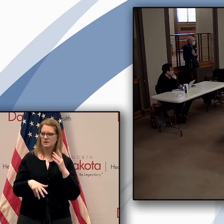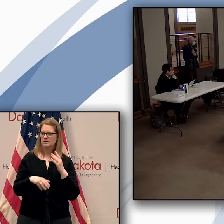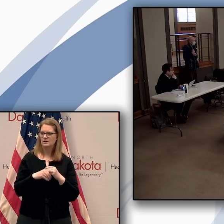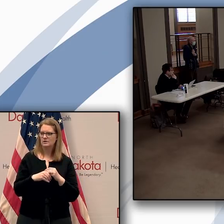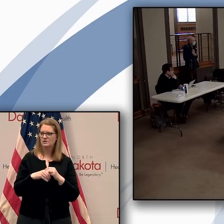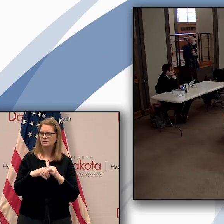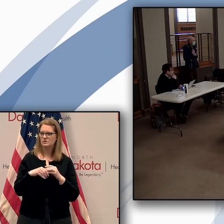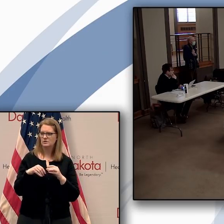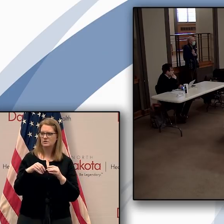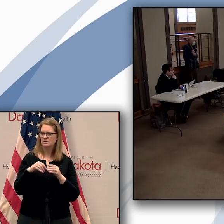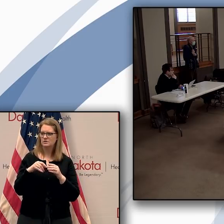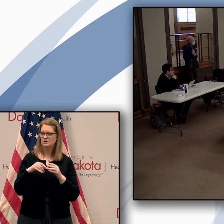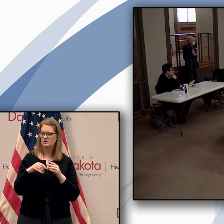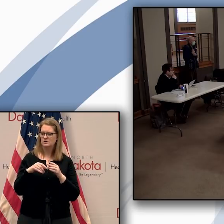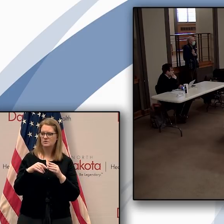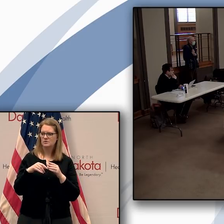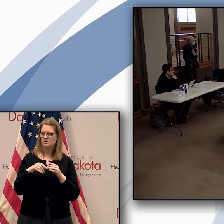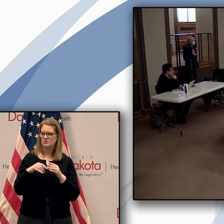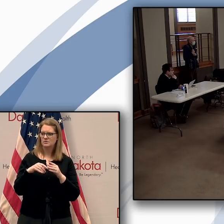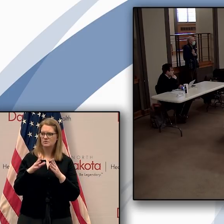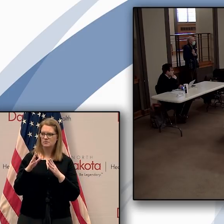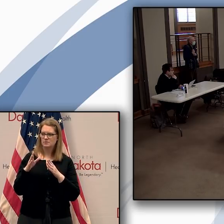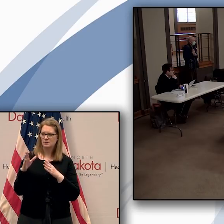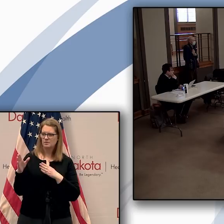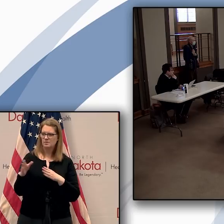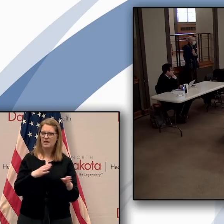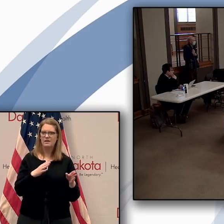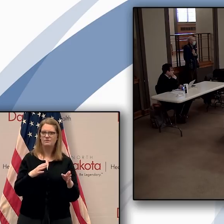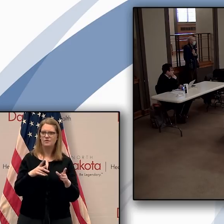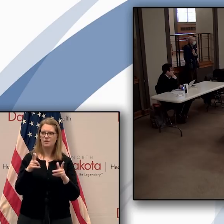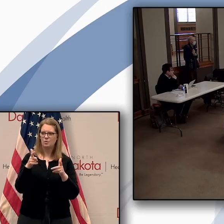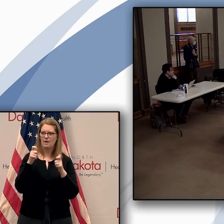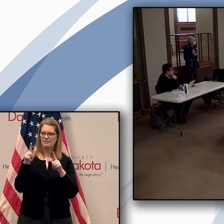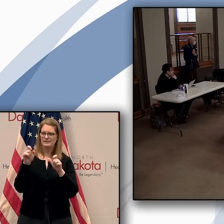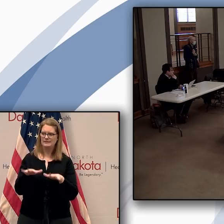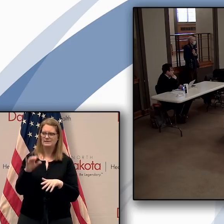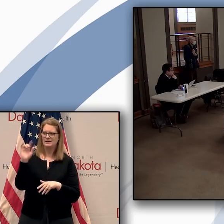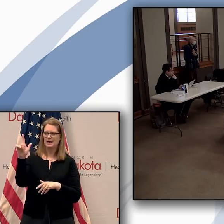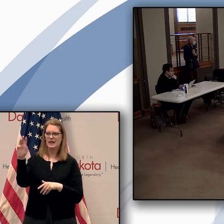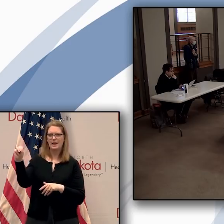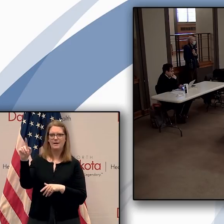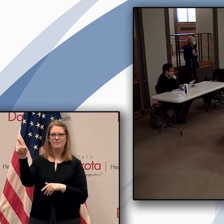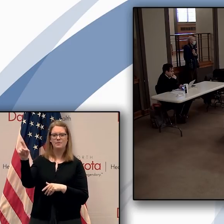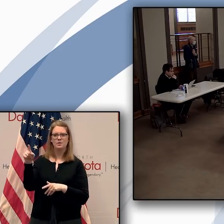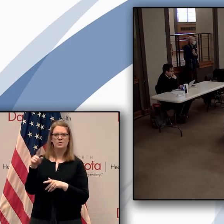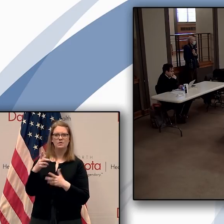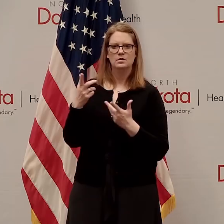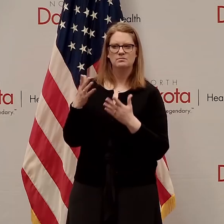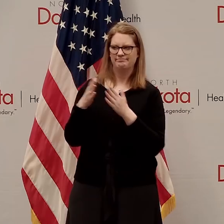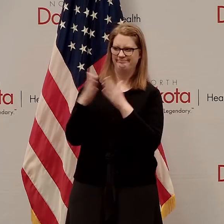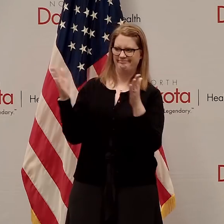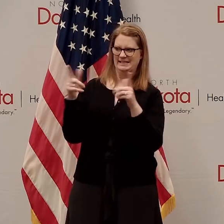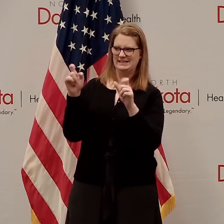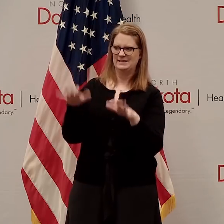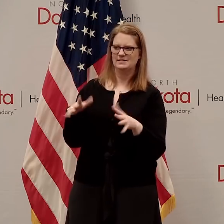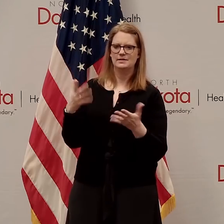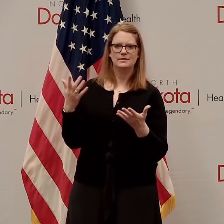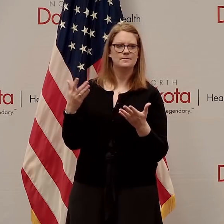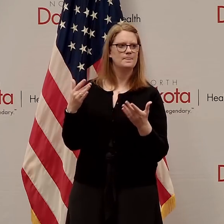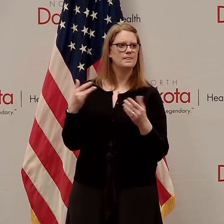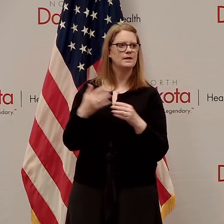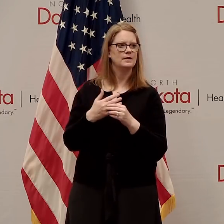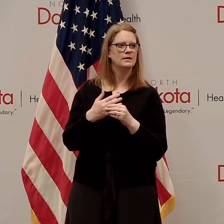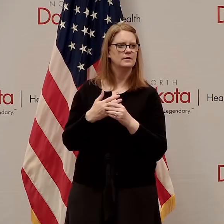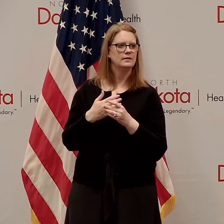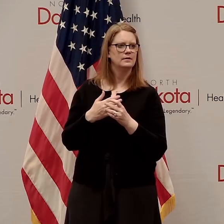on what the plan is for the rapid testing at LM that you spoke about? I can, which